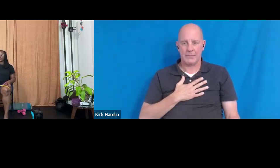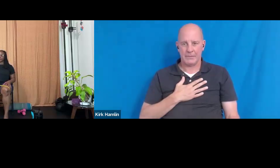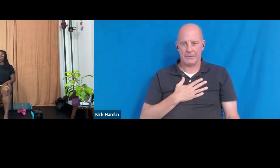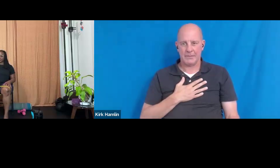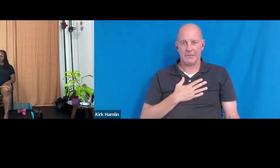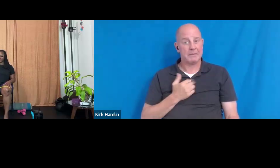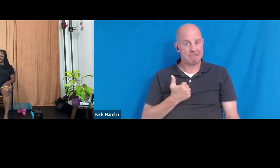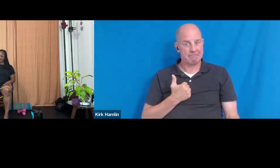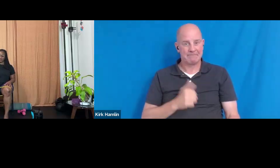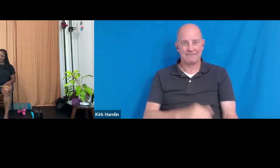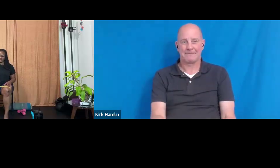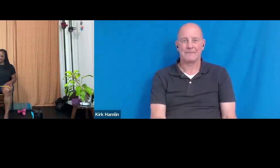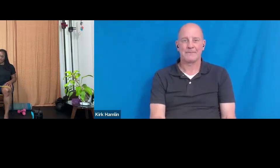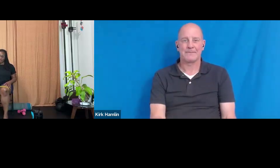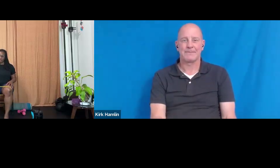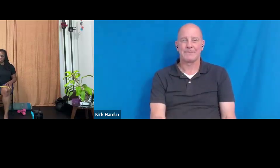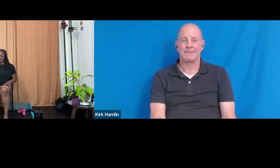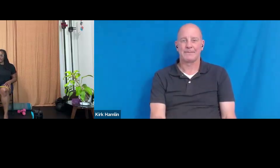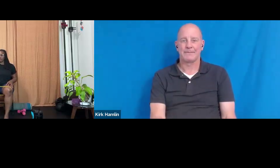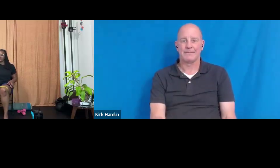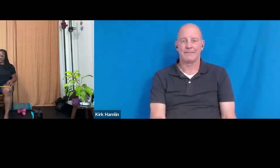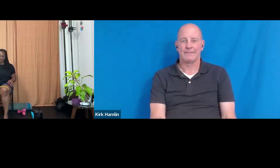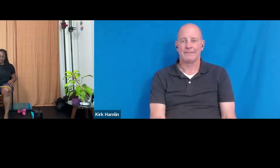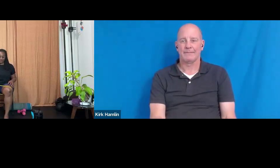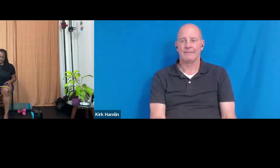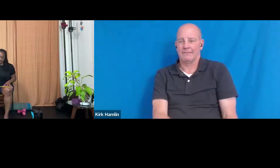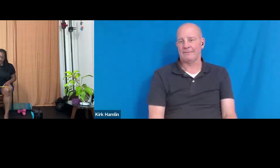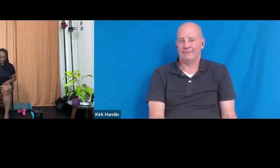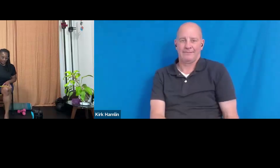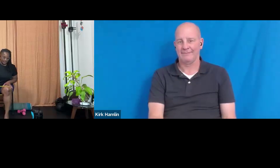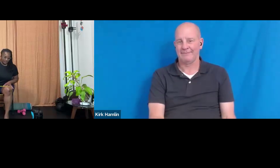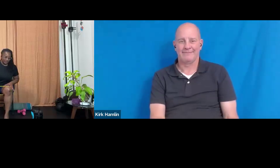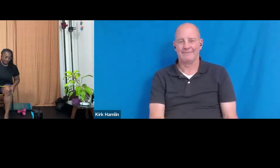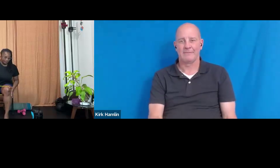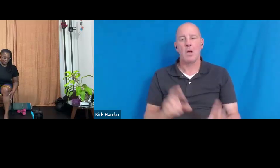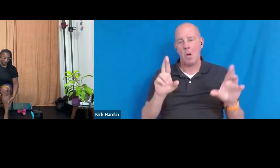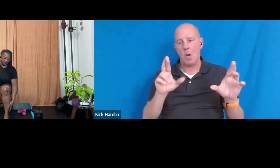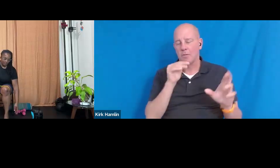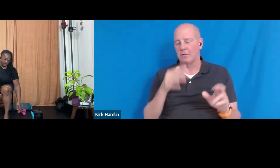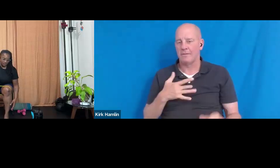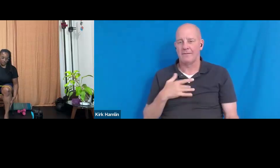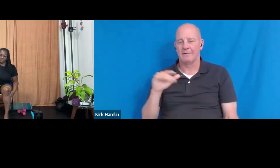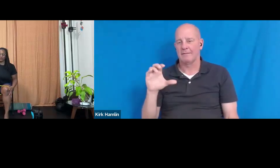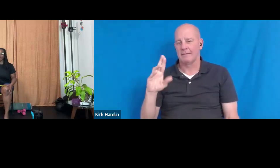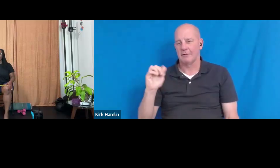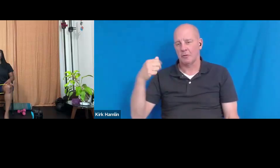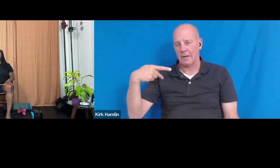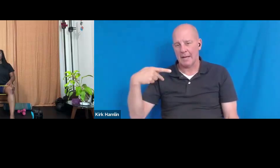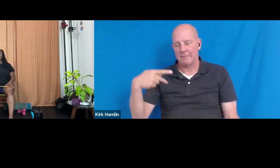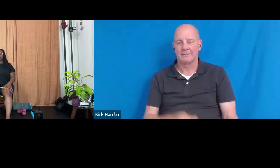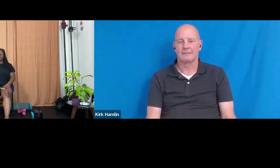lift. Nice. Shake it out. Hopefully you aren't catching any cramps or anything because you're super